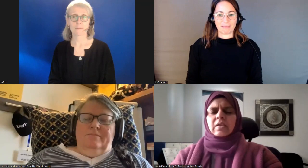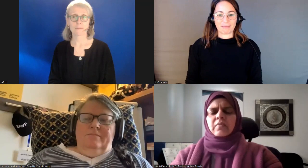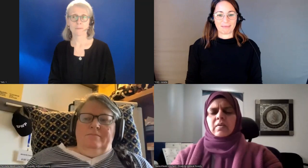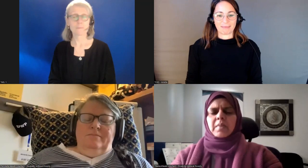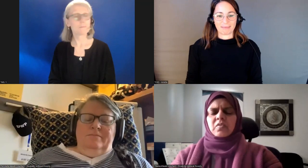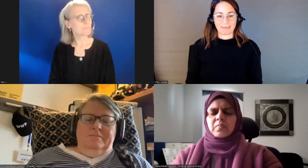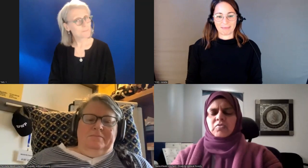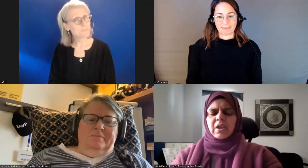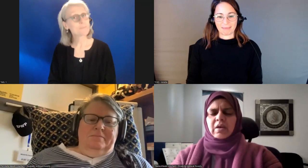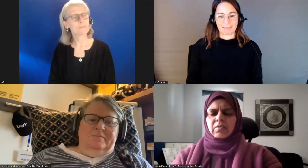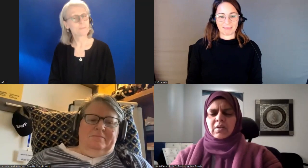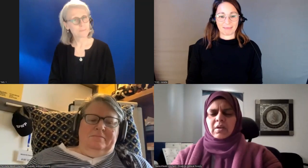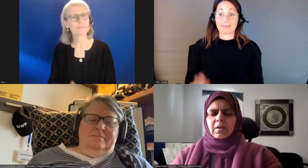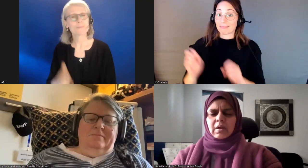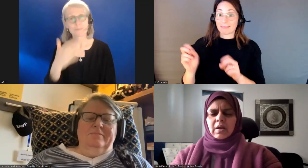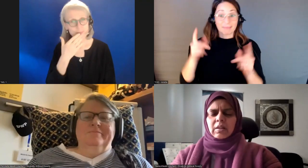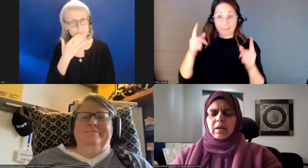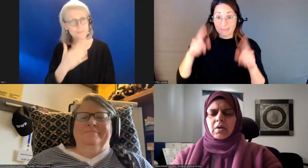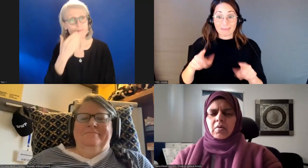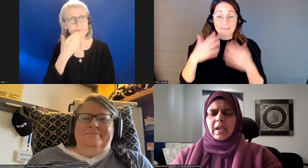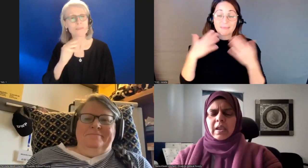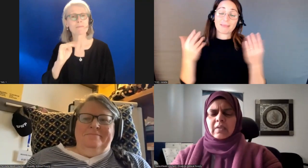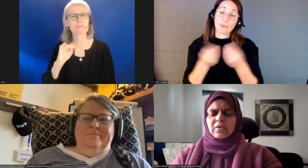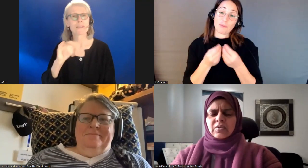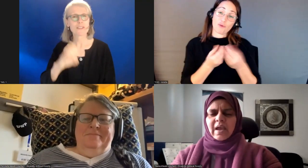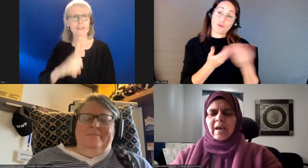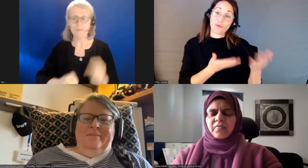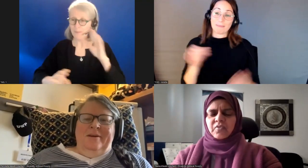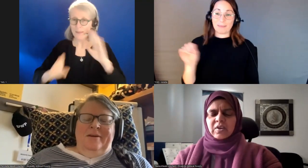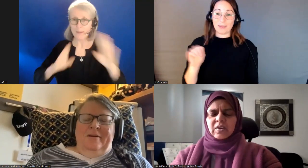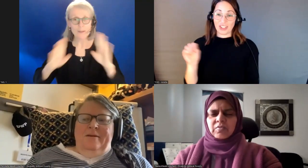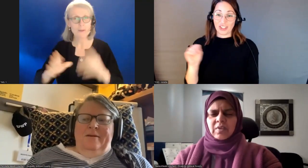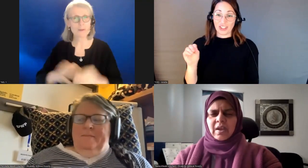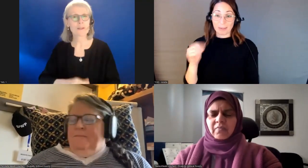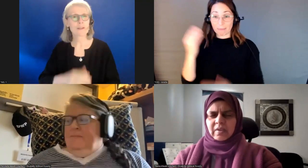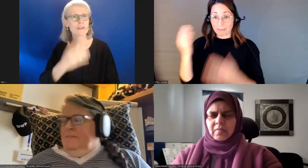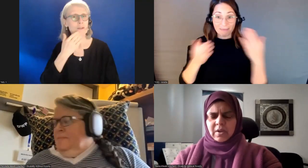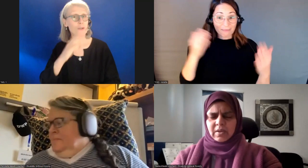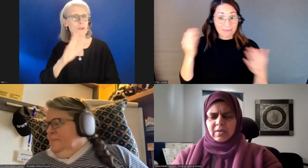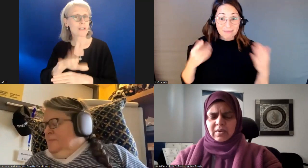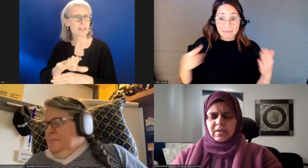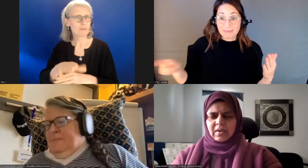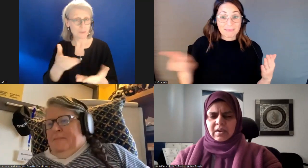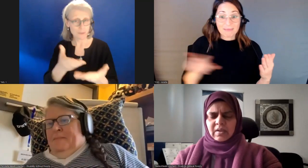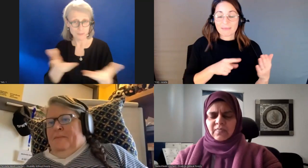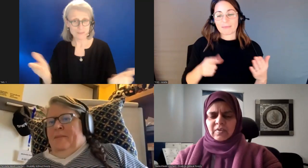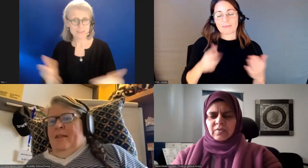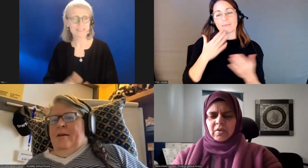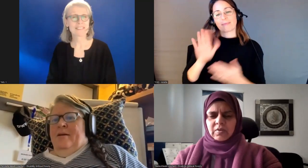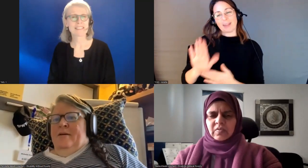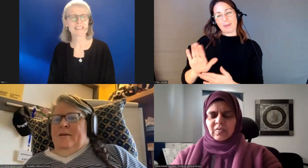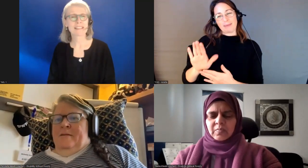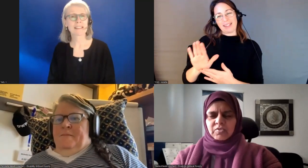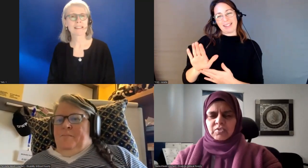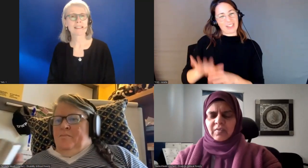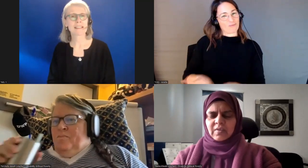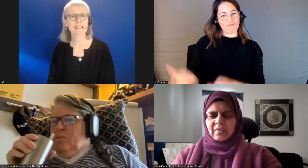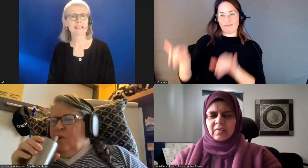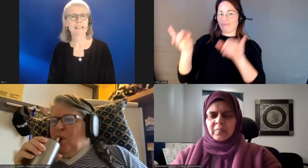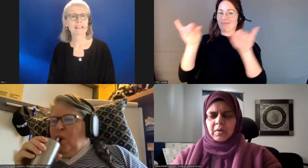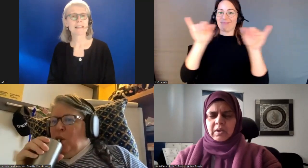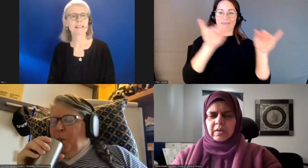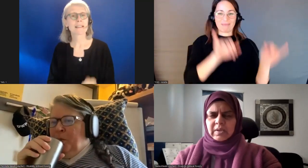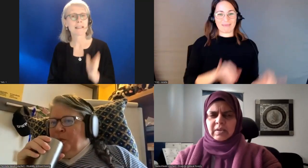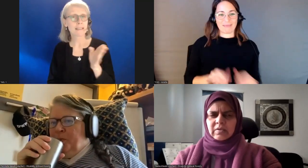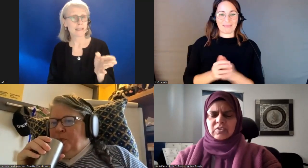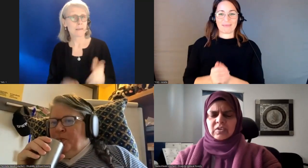Okay, thank you very much, Michelle. Hello and good afternoon, everyone. If you noticed, Michelle said